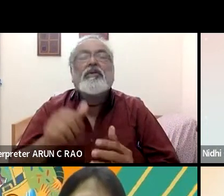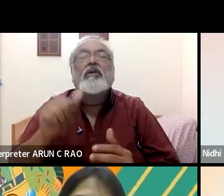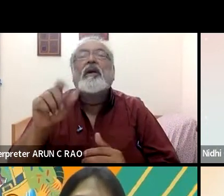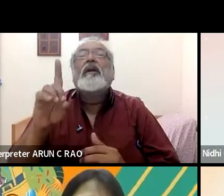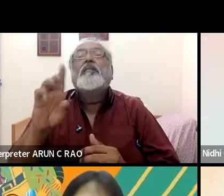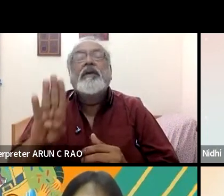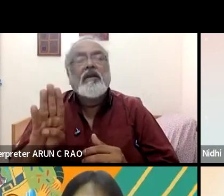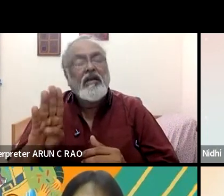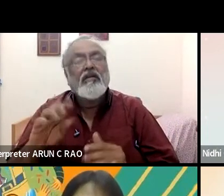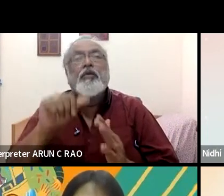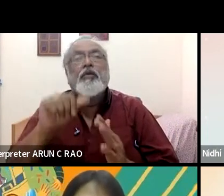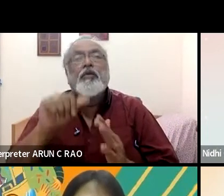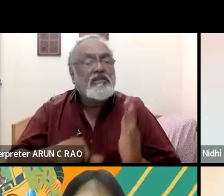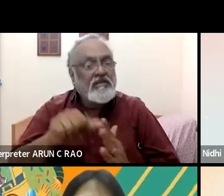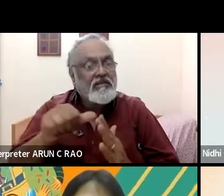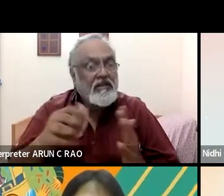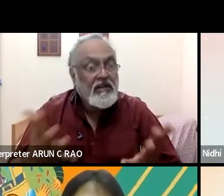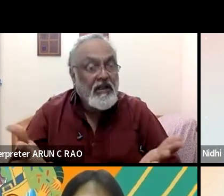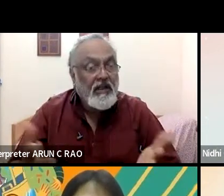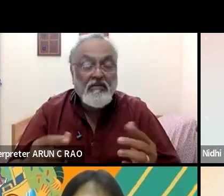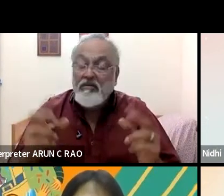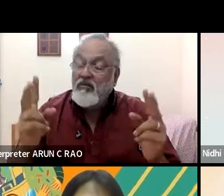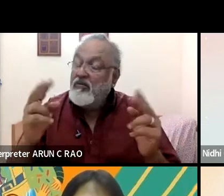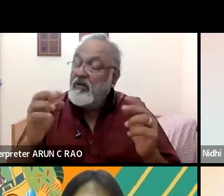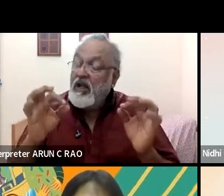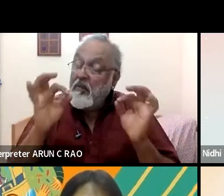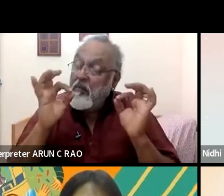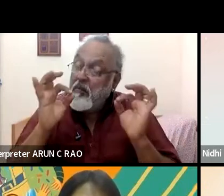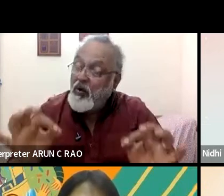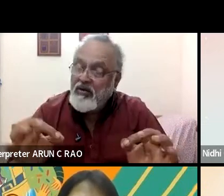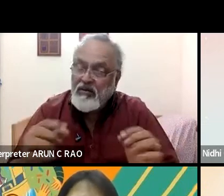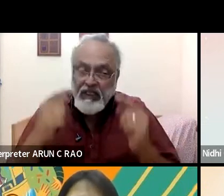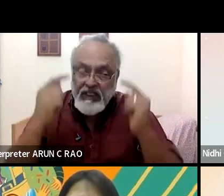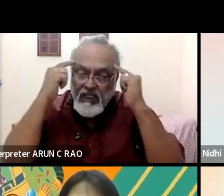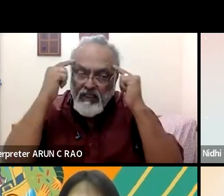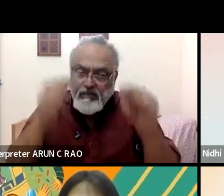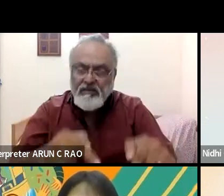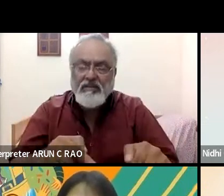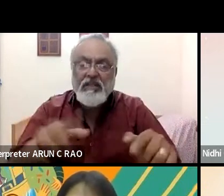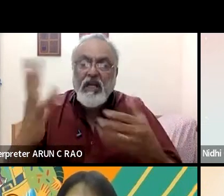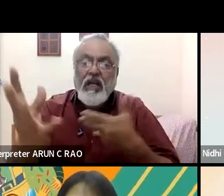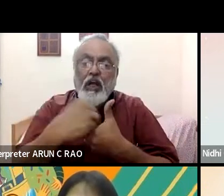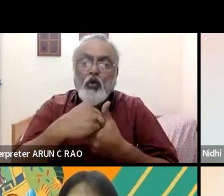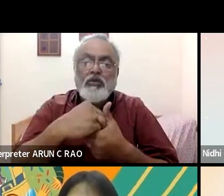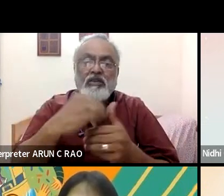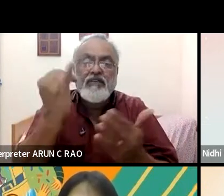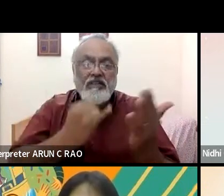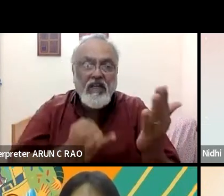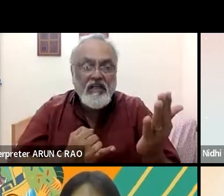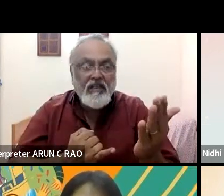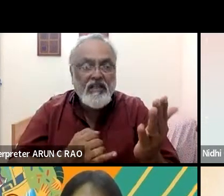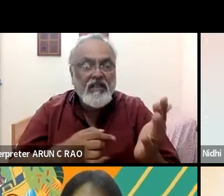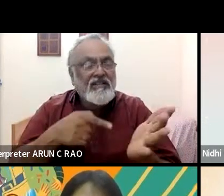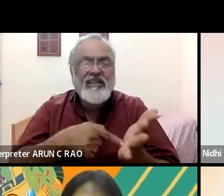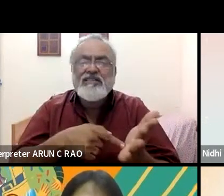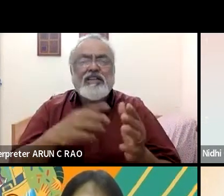projects, they are very serious about inclusive design, etc. So that is not the problem. The problem is on a daily